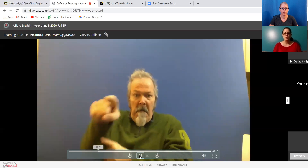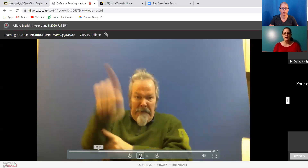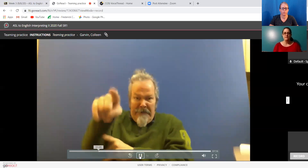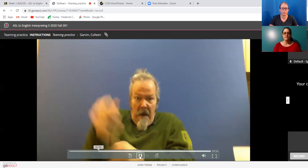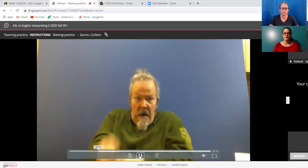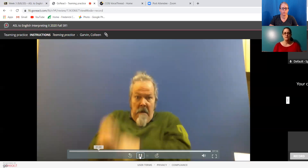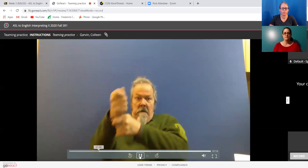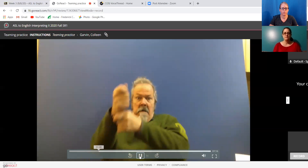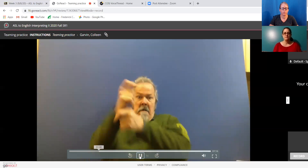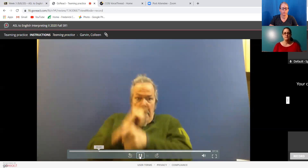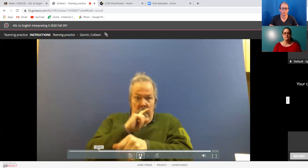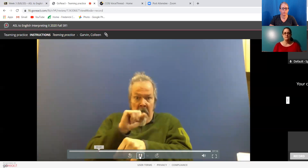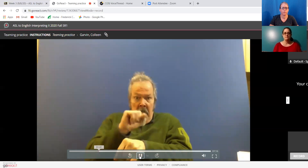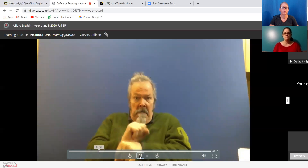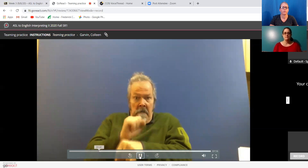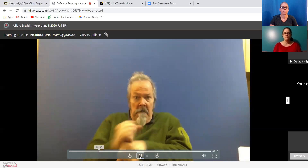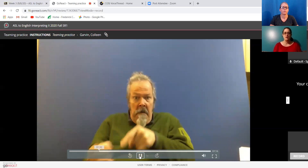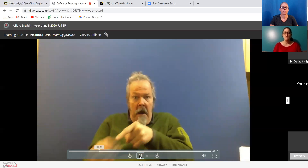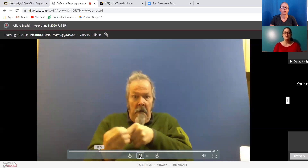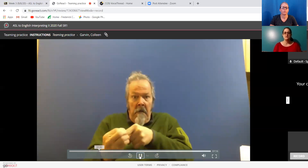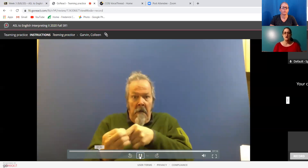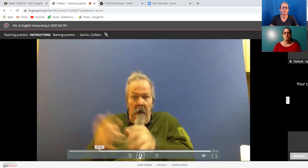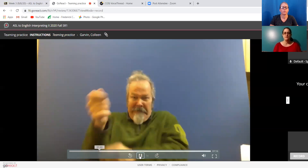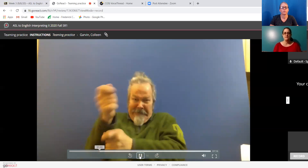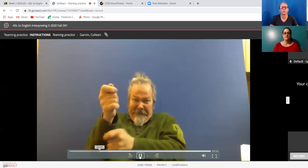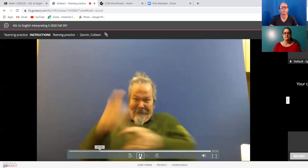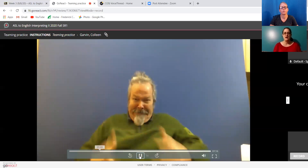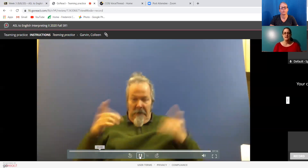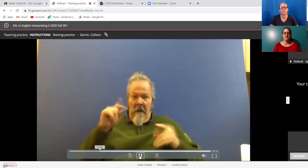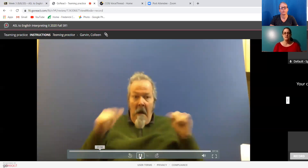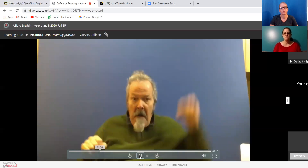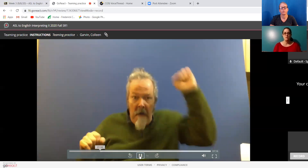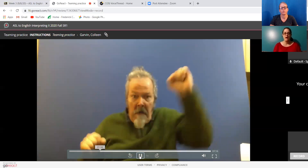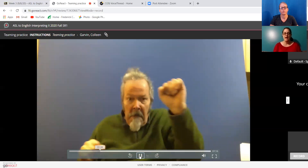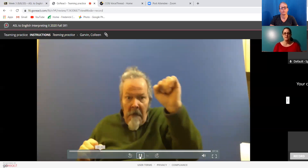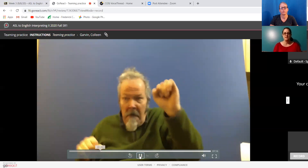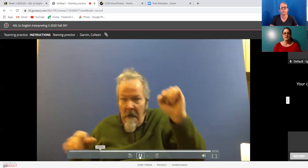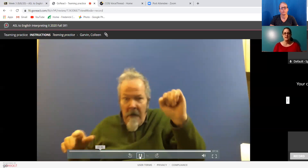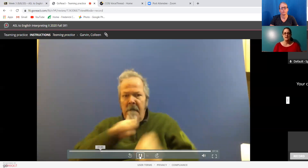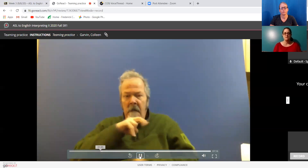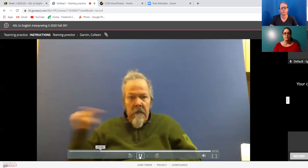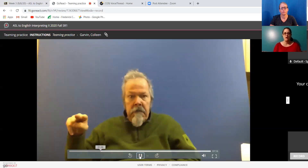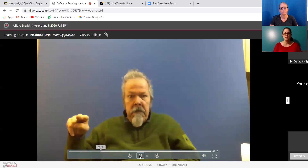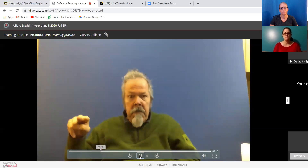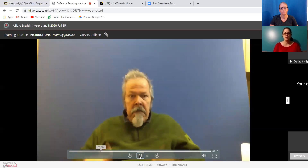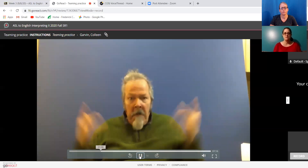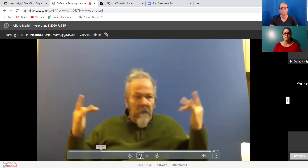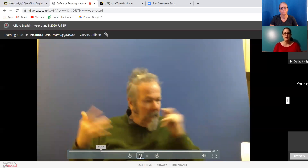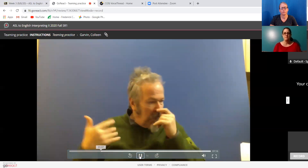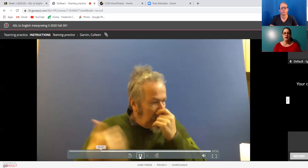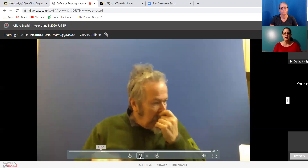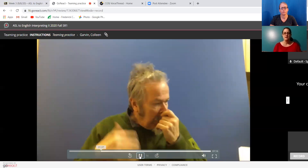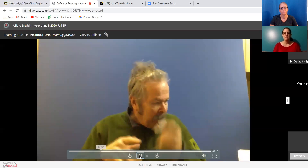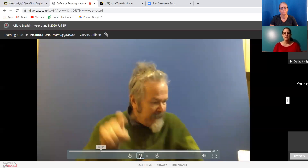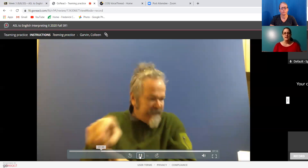He's waiting for a bite to come on the end of his line, and it just so happens that he got surprised by this